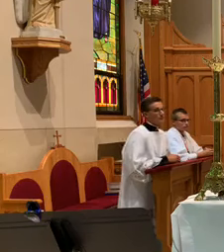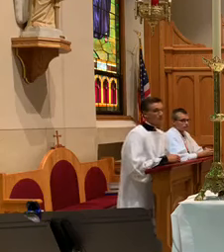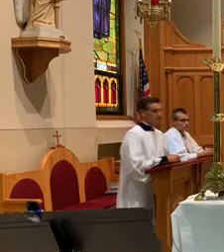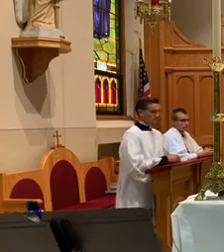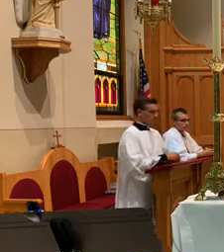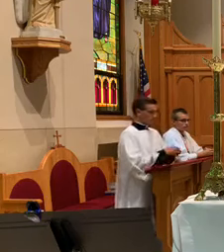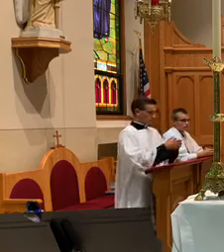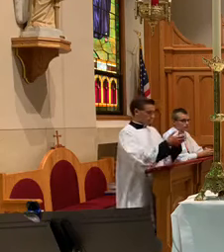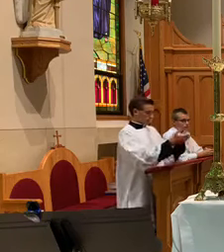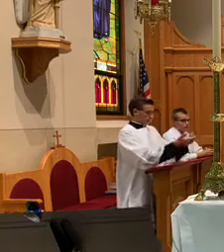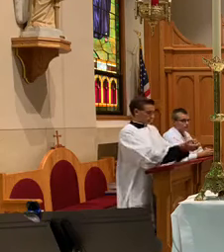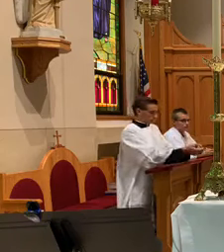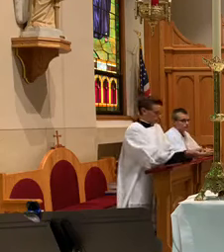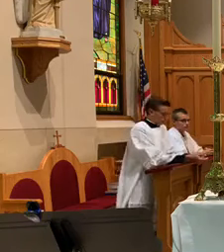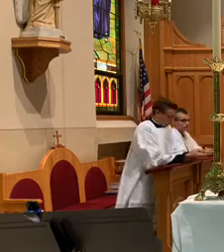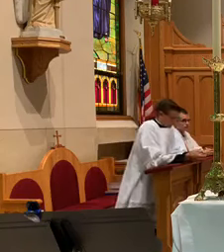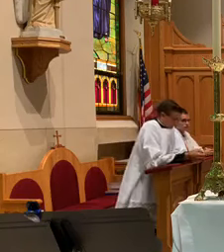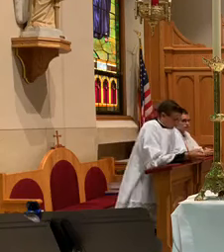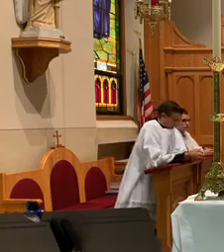The body of Christ.